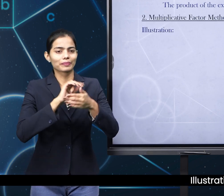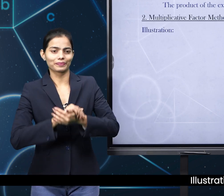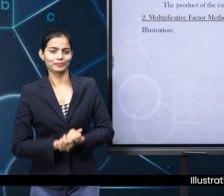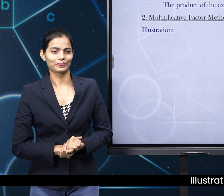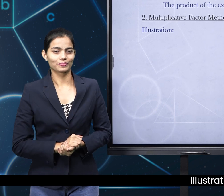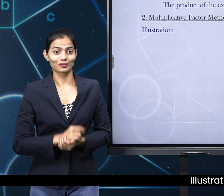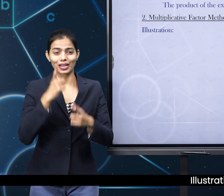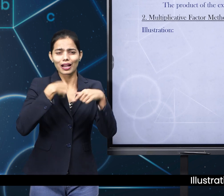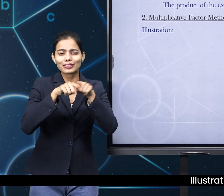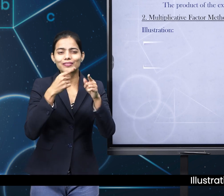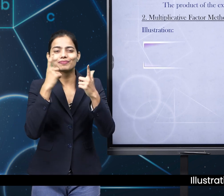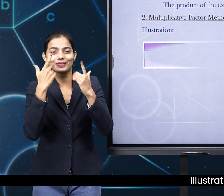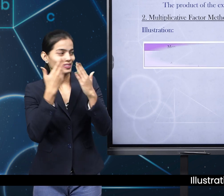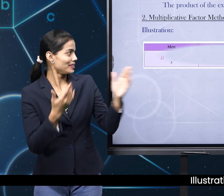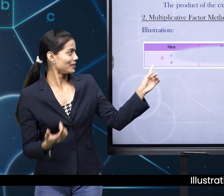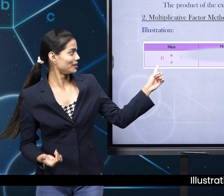Illustration.